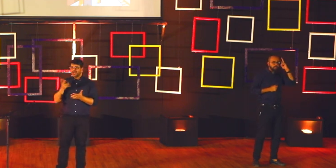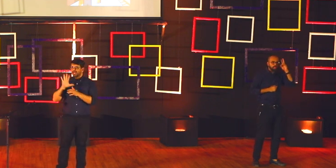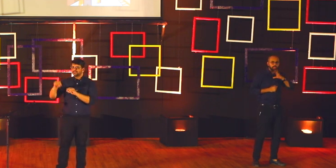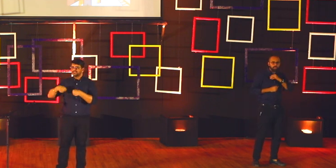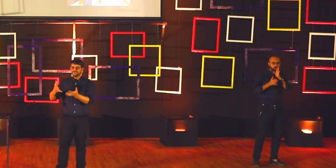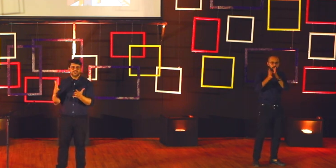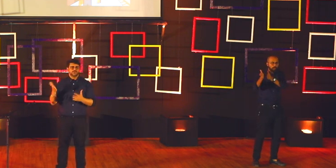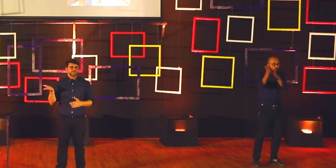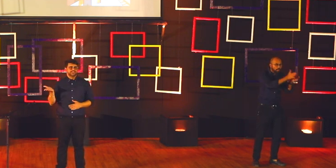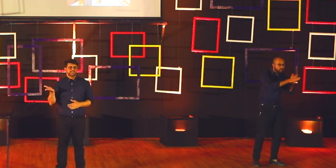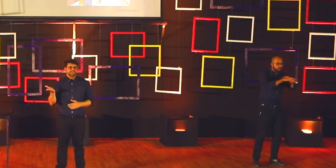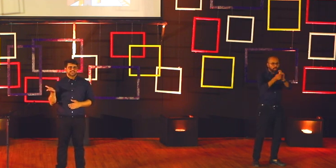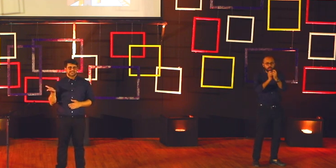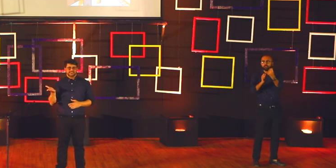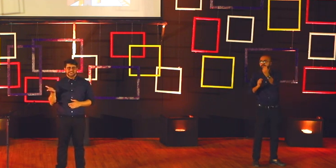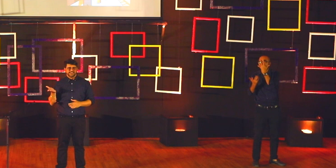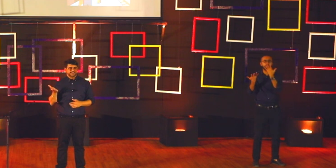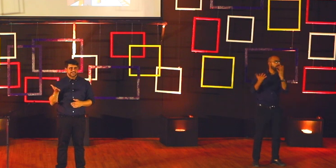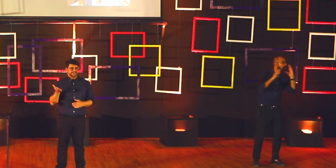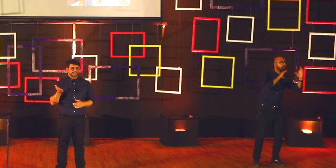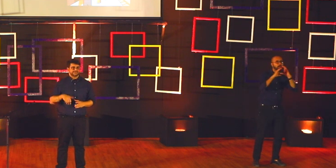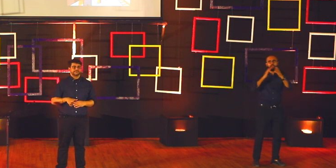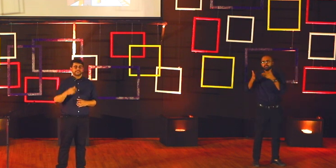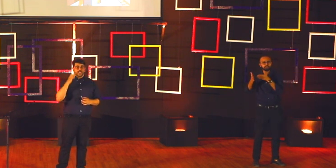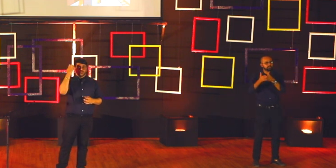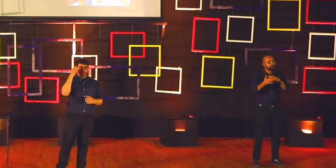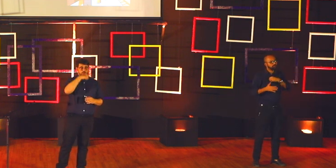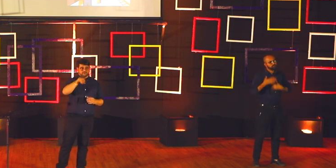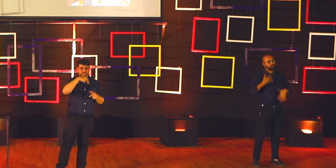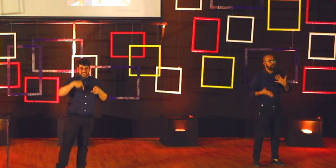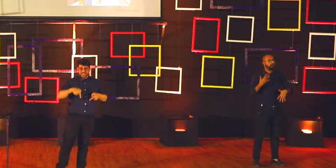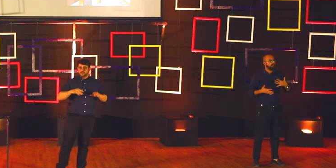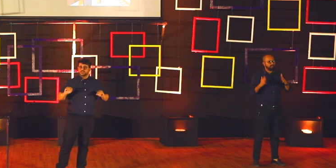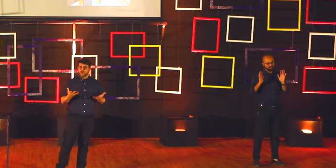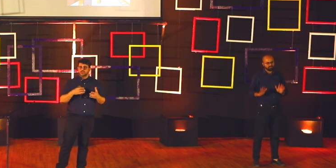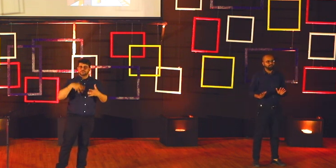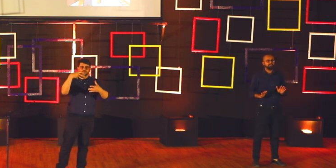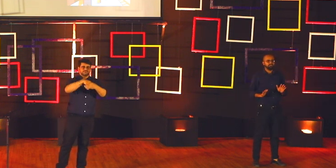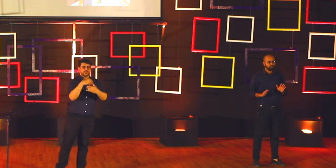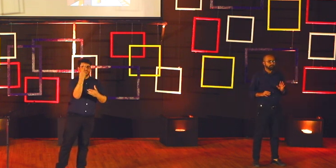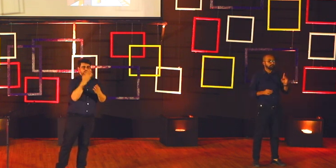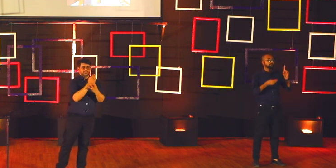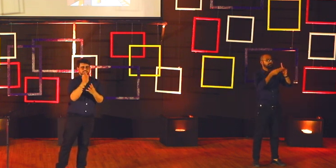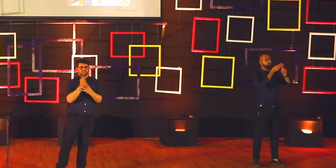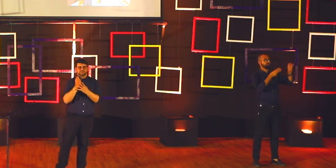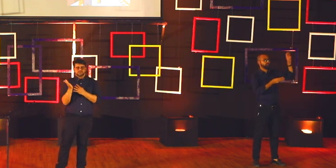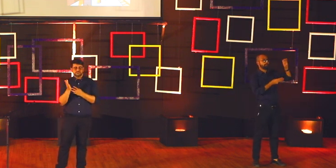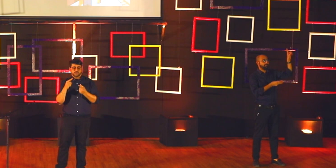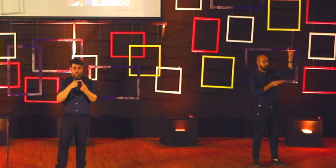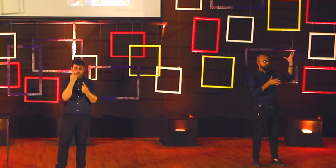always tense. They are always afraid. They are always in a state of worry because they are going to miss the train. Now, in Europe, in some countries, they are giving